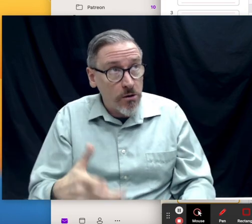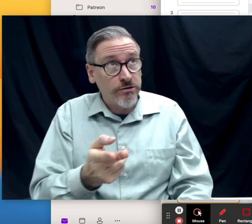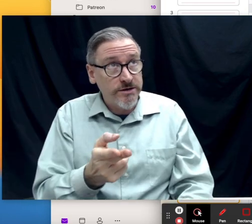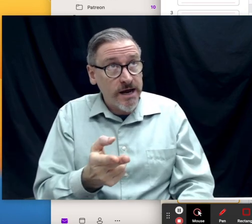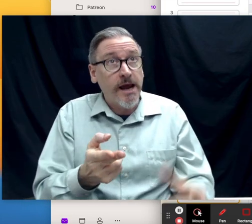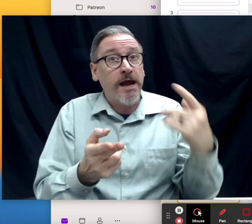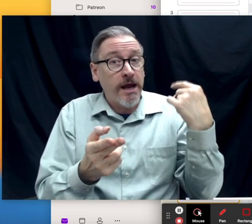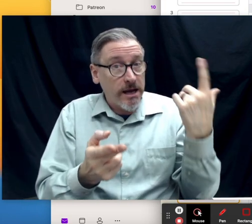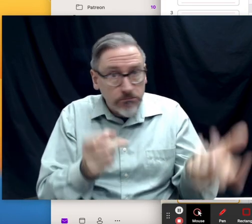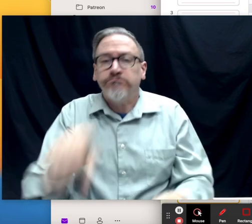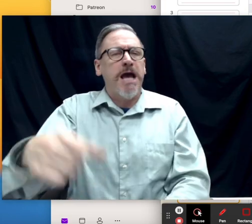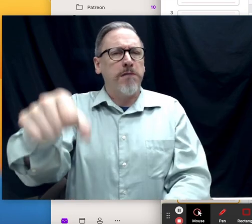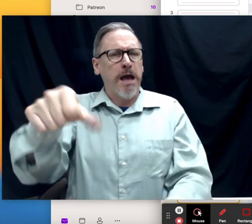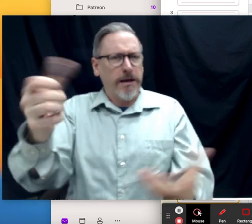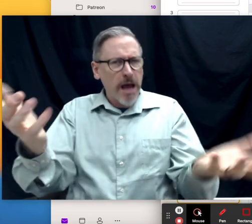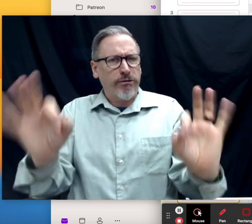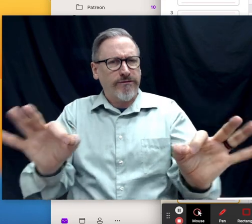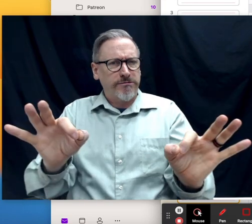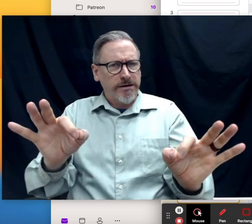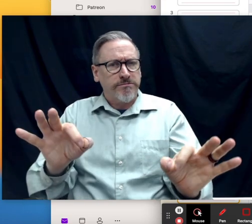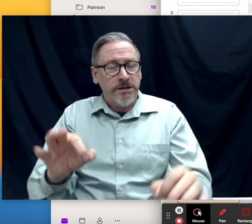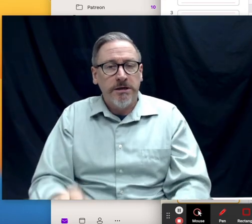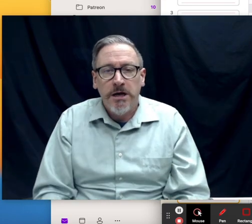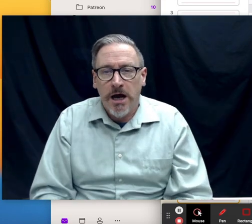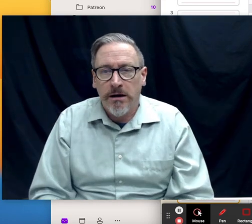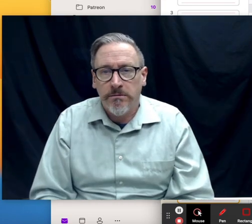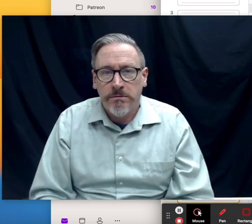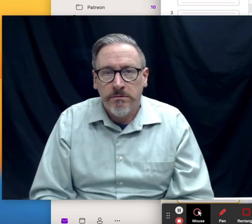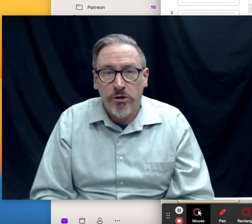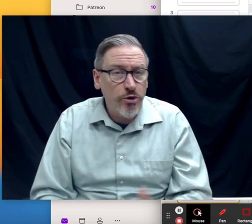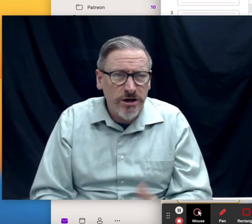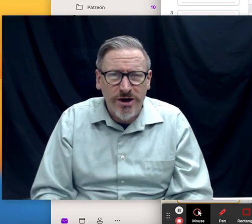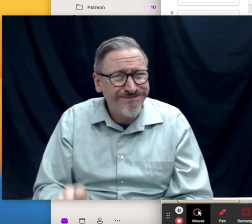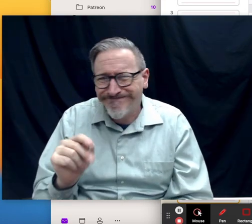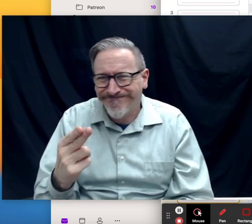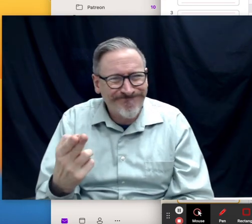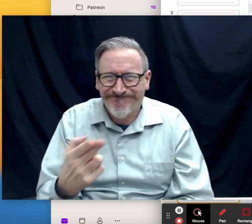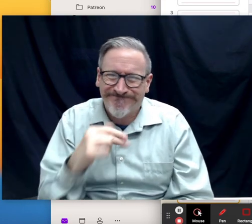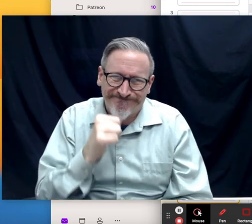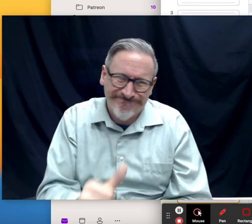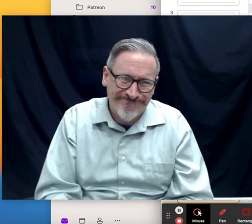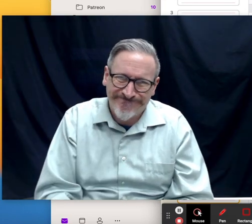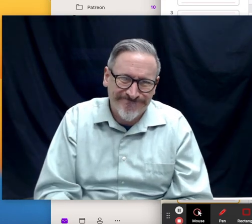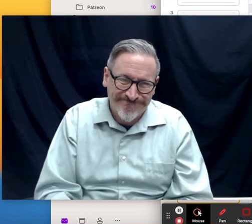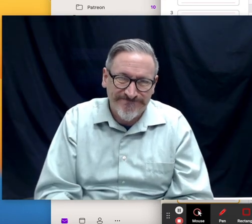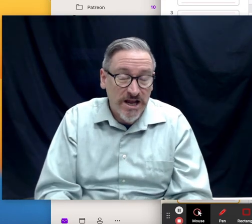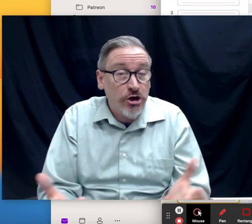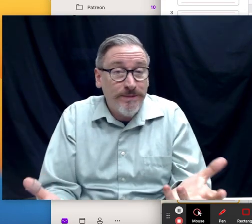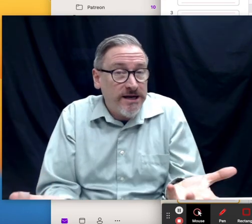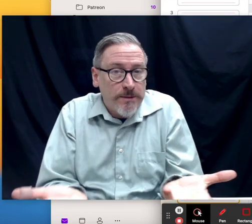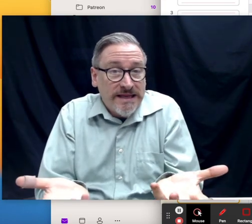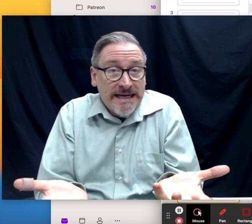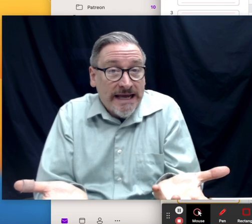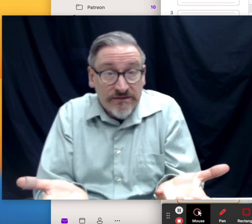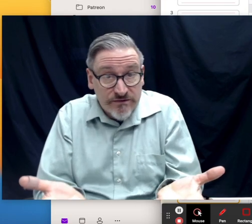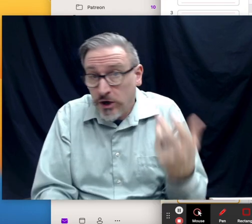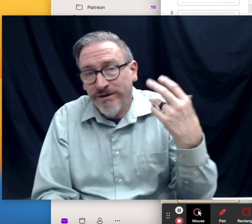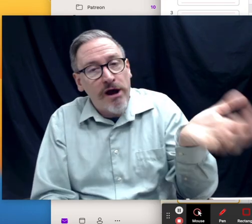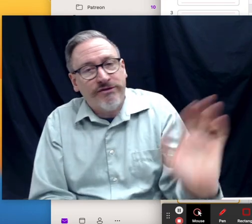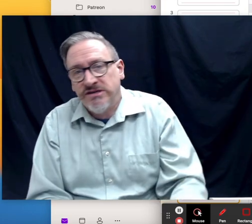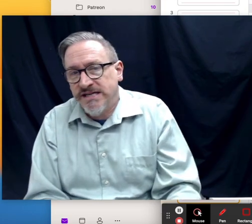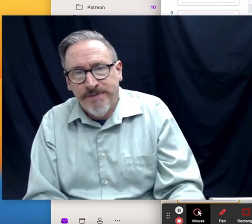oh, Thursday, yeah, yeah, yeah, perfect, right? Um, you could go. It could be a complete